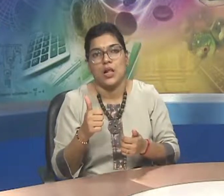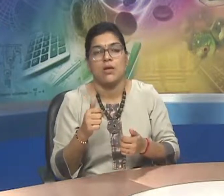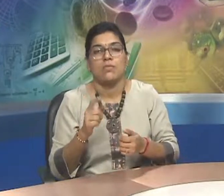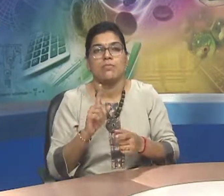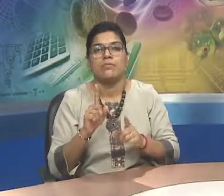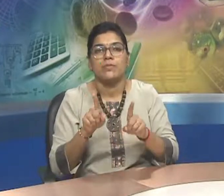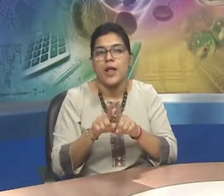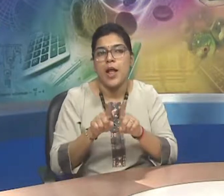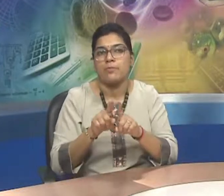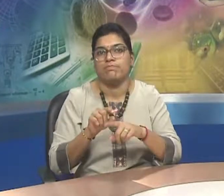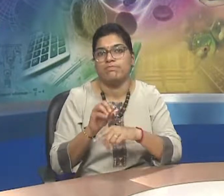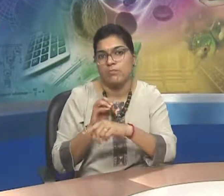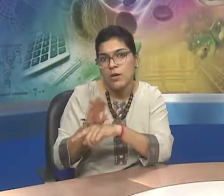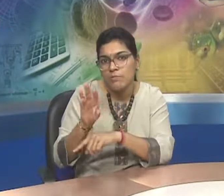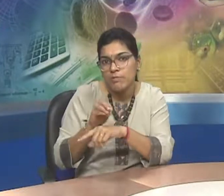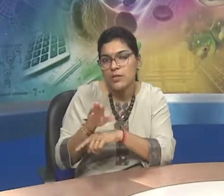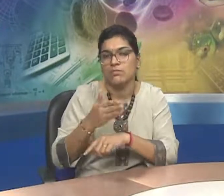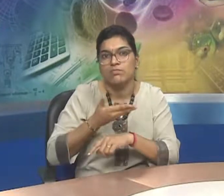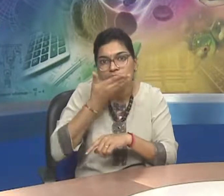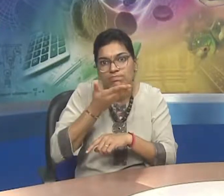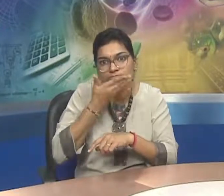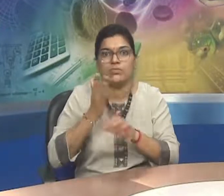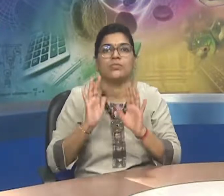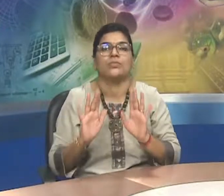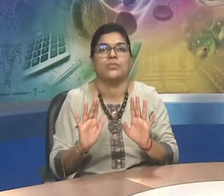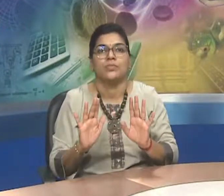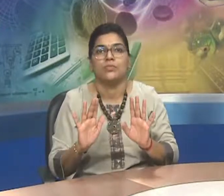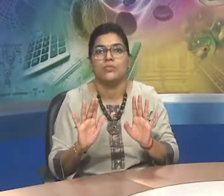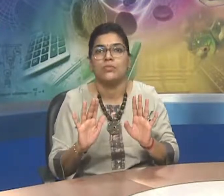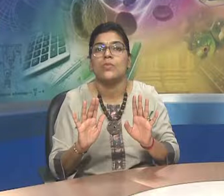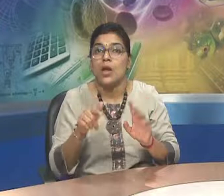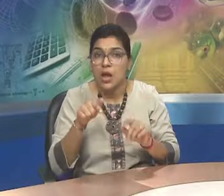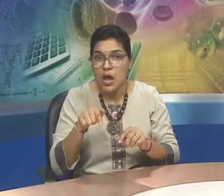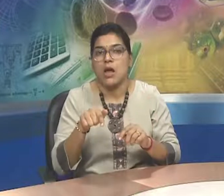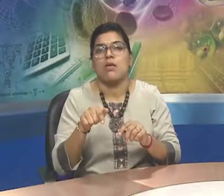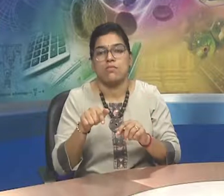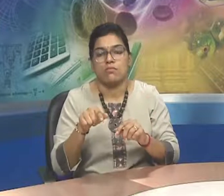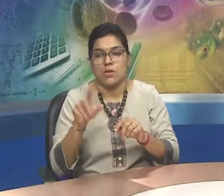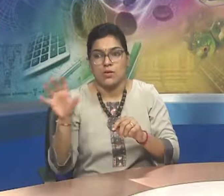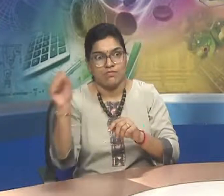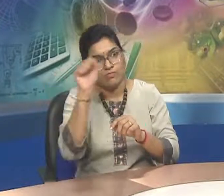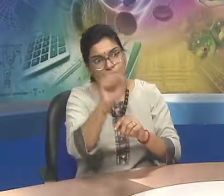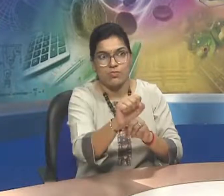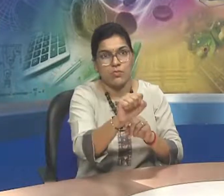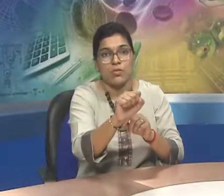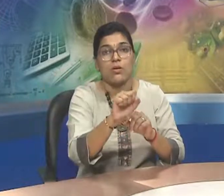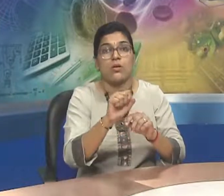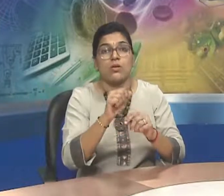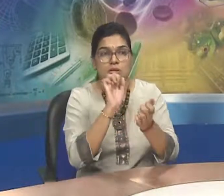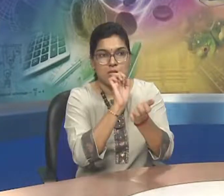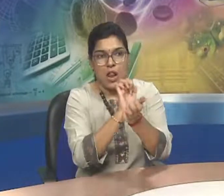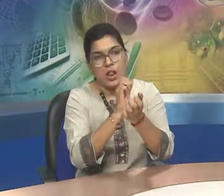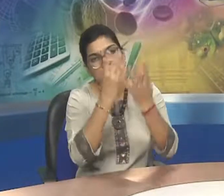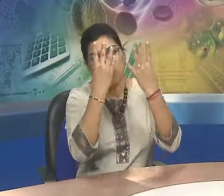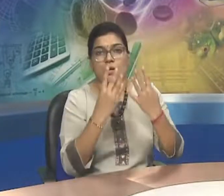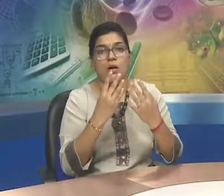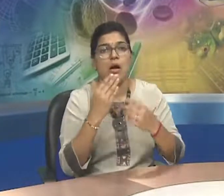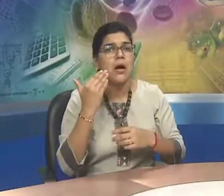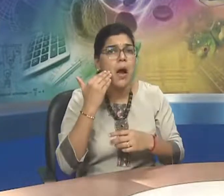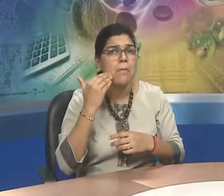comes under preventive detention. So during this time, that person can be kept in jail